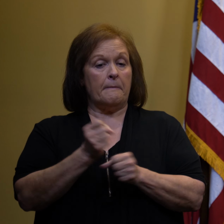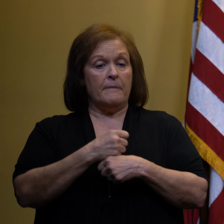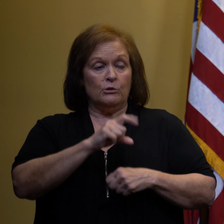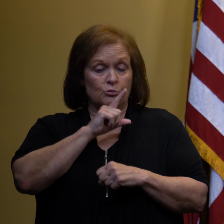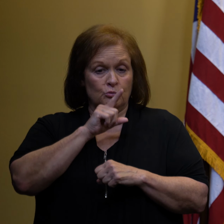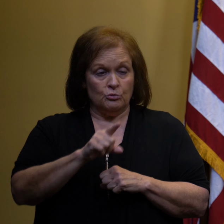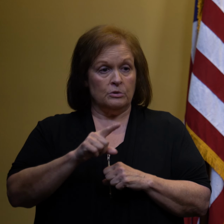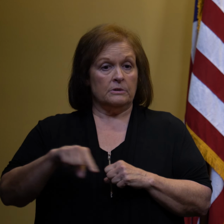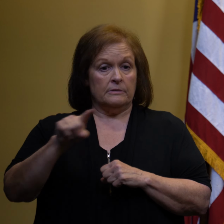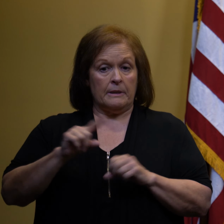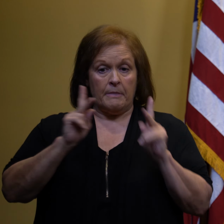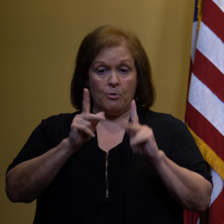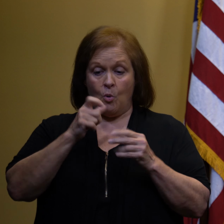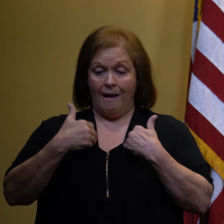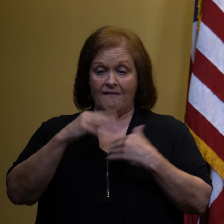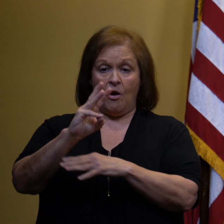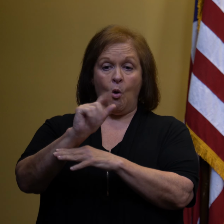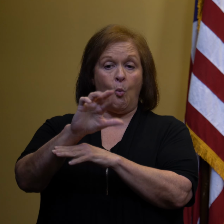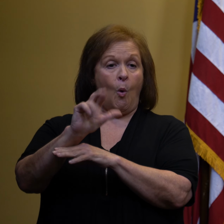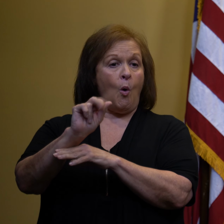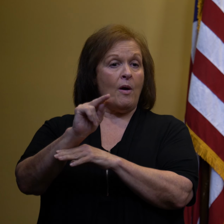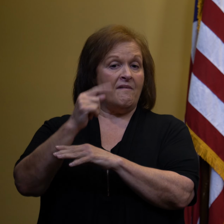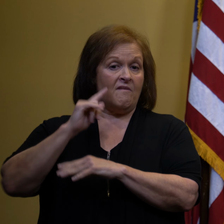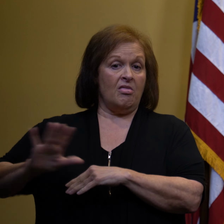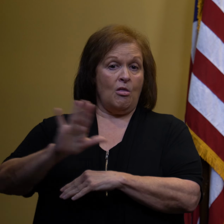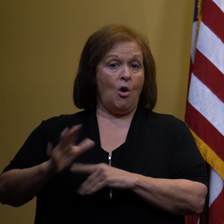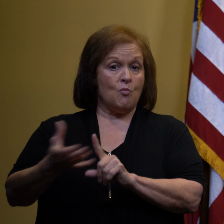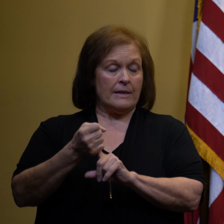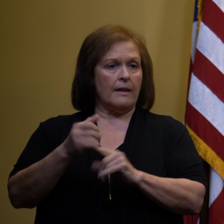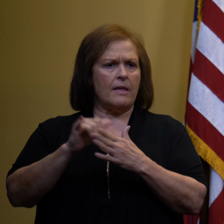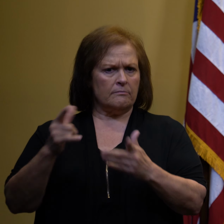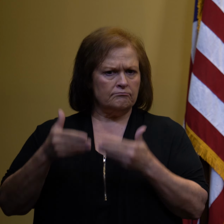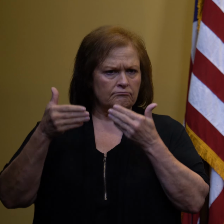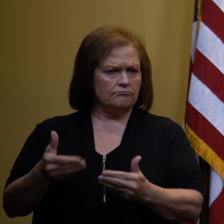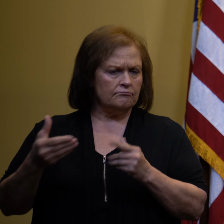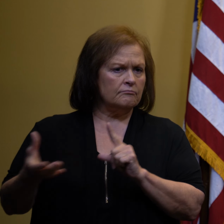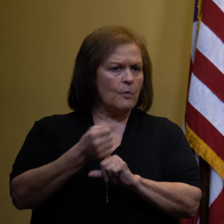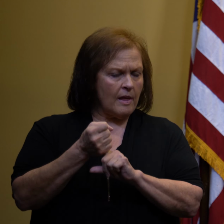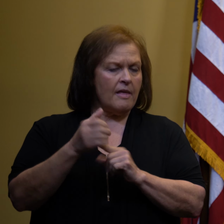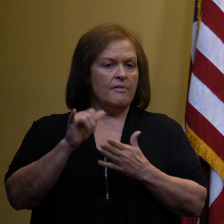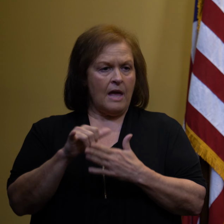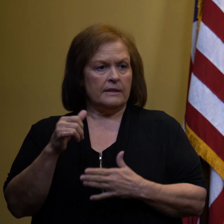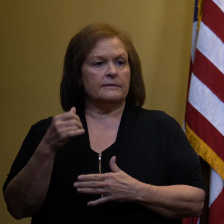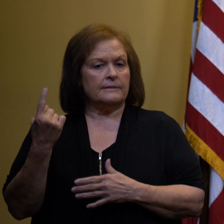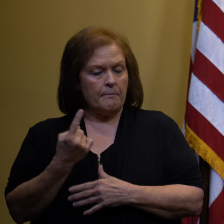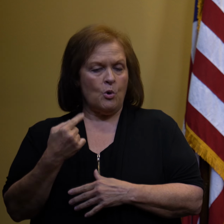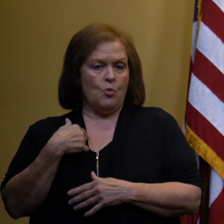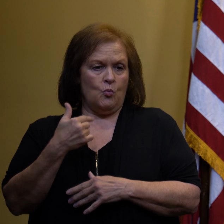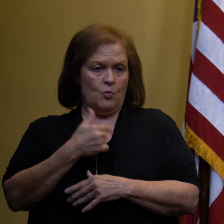that individuals with warrants for their arrests, that they're made. And that is something that we